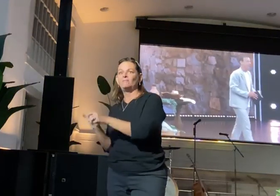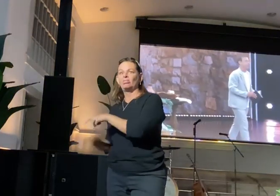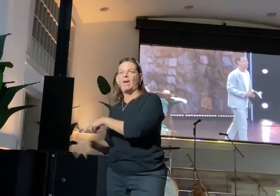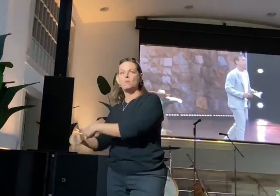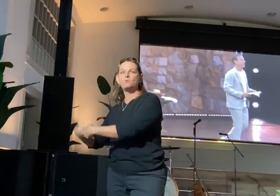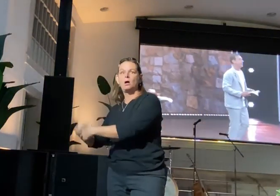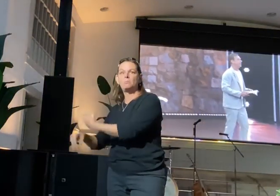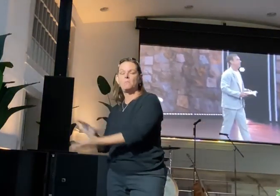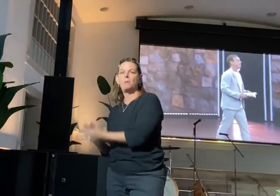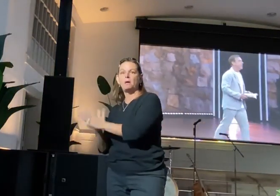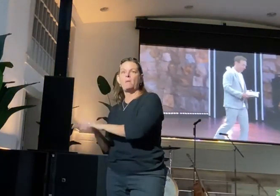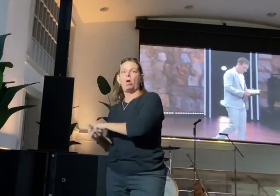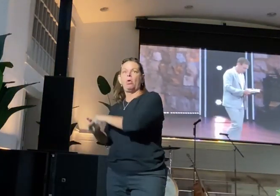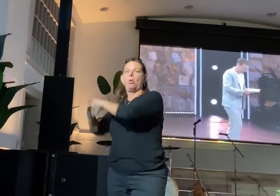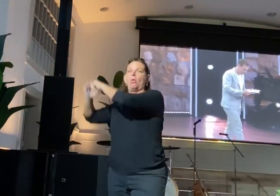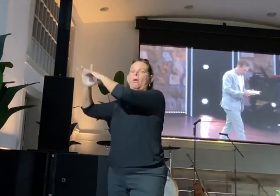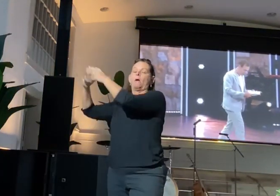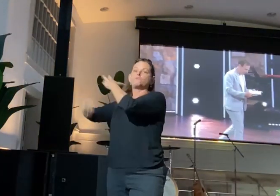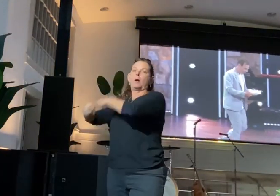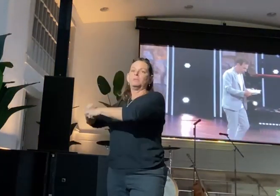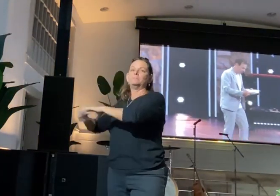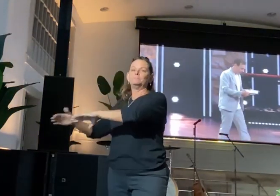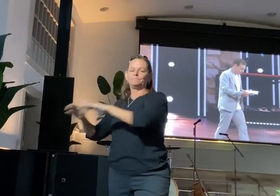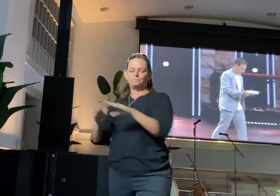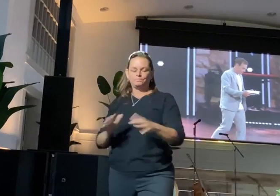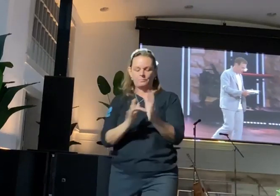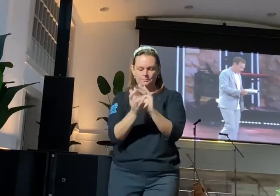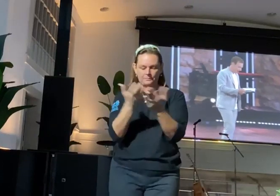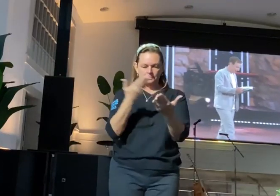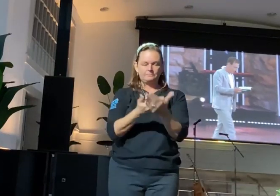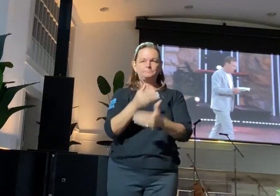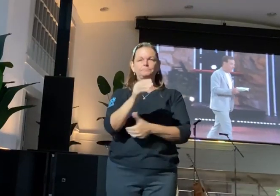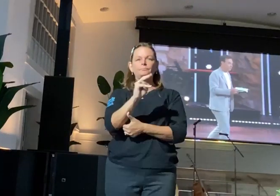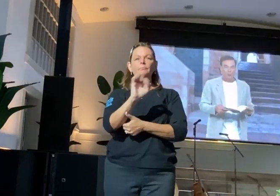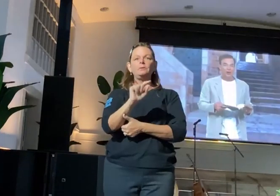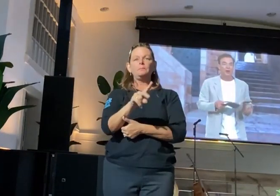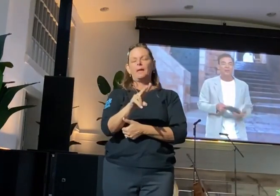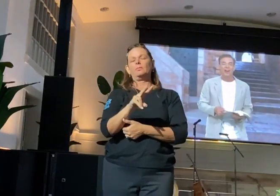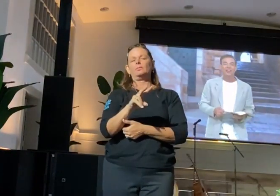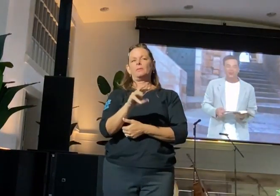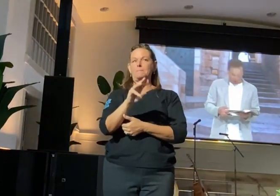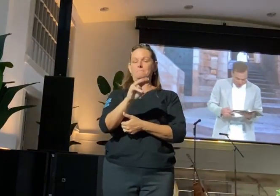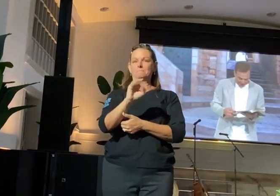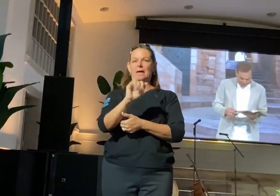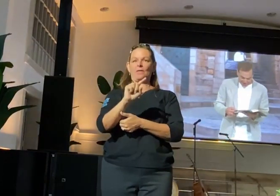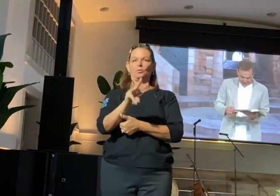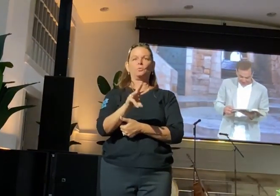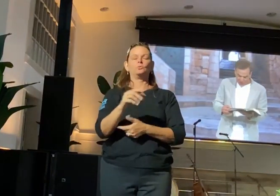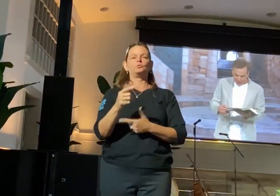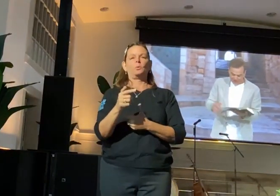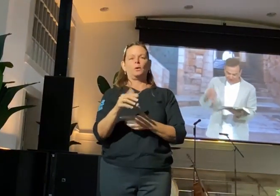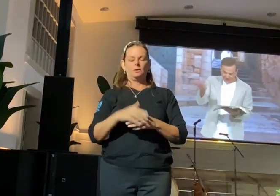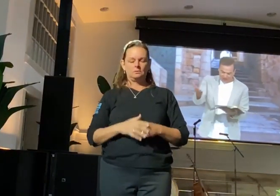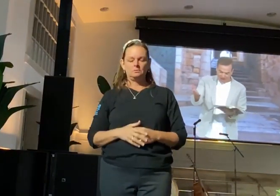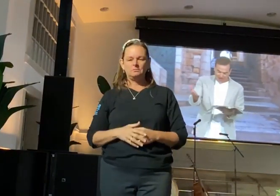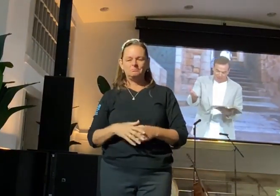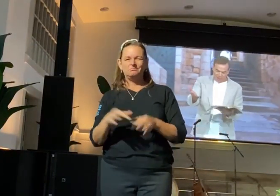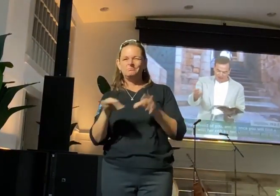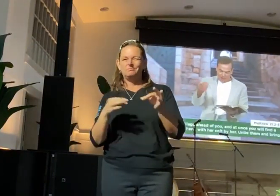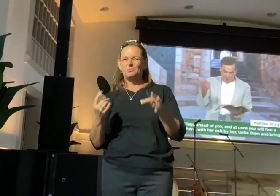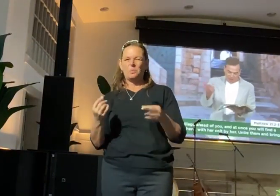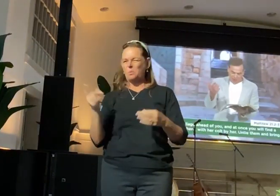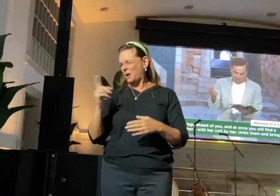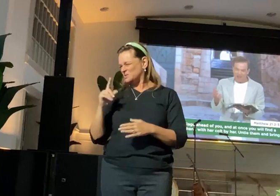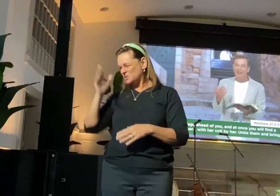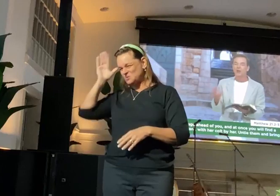the triumphal entry in Matthew chapter 21, Jesus tells him where to go and find this donkey. He says, go into the village ahead